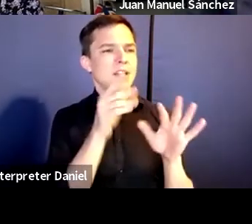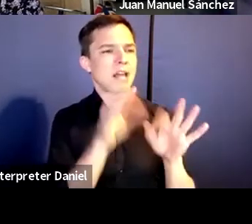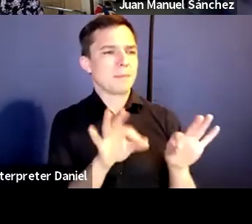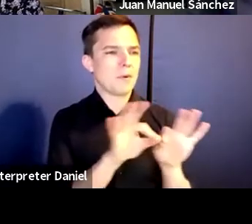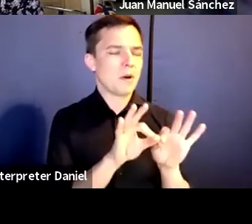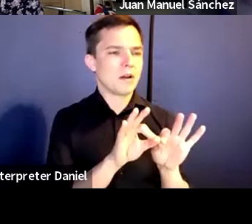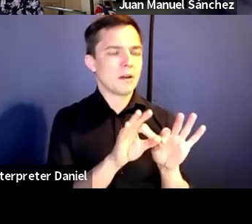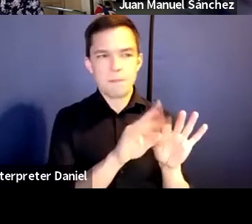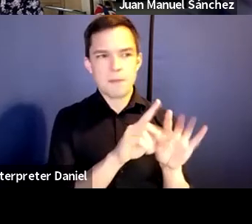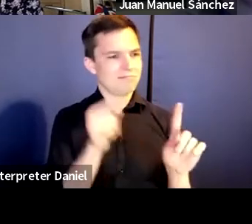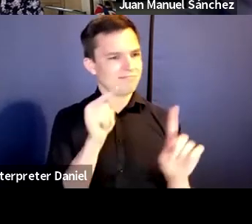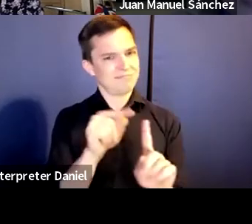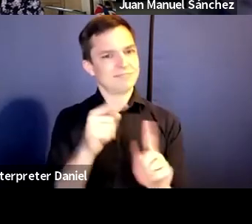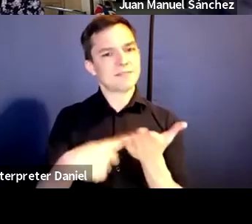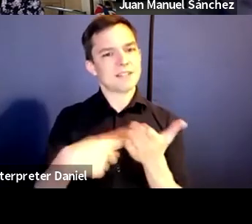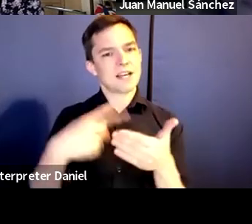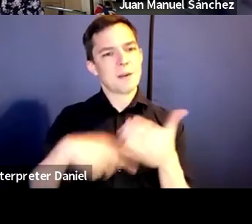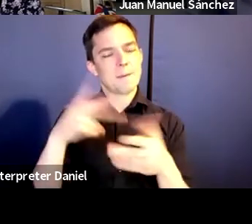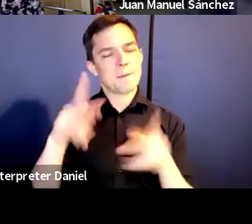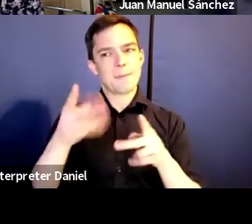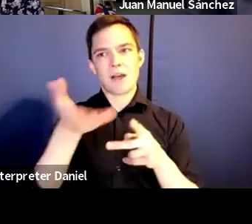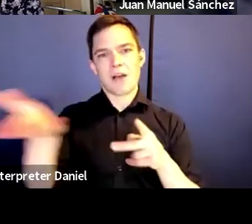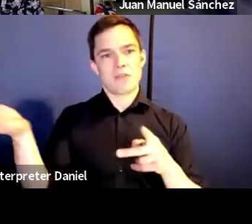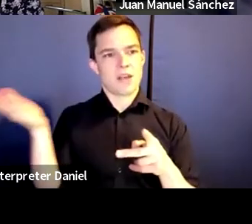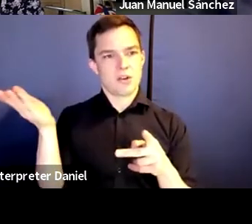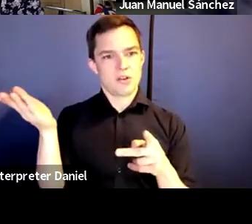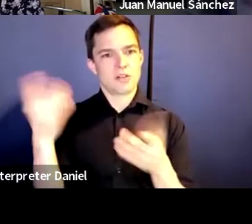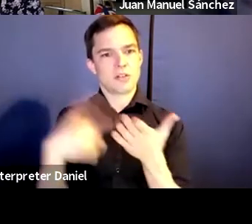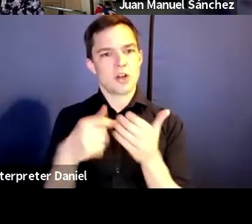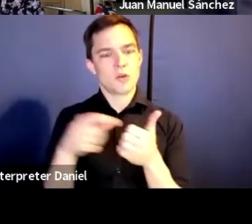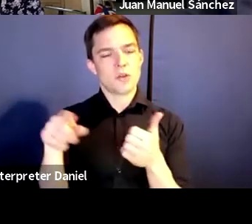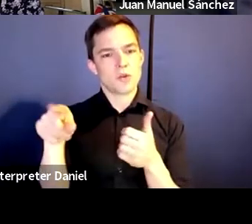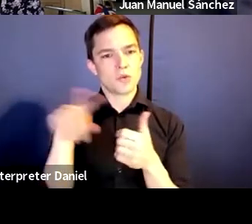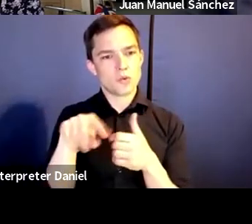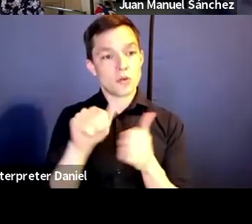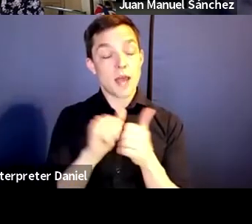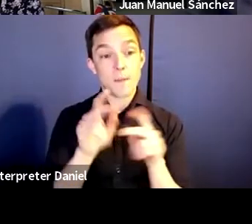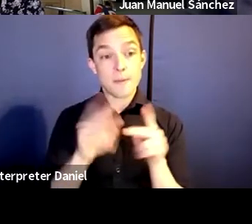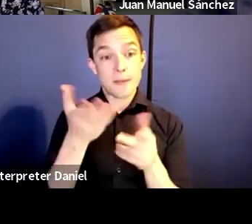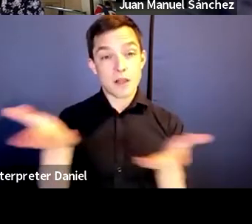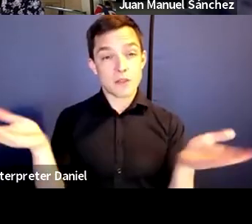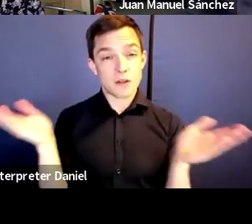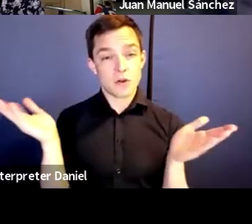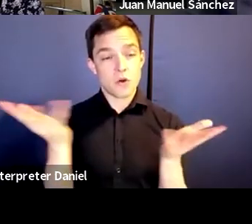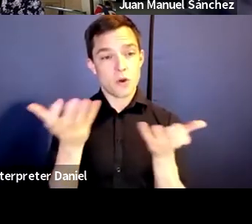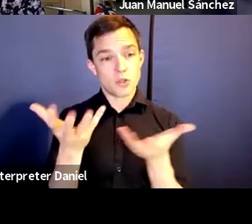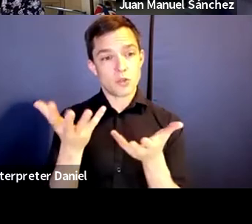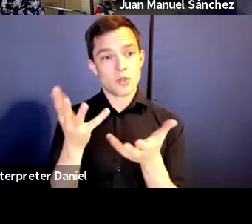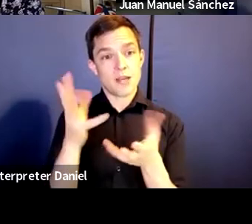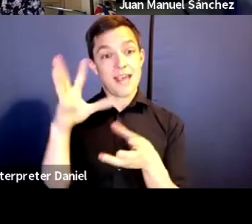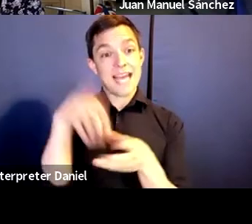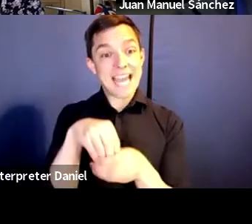with this, how people out there talking to you, how people out there would like to engage with